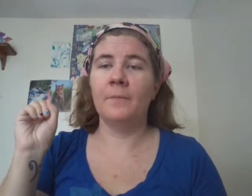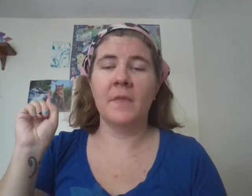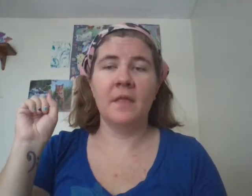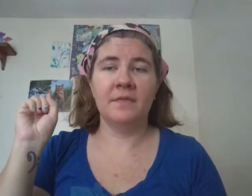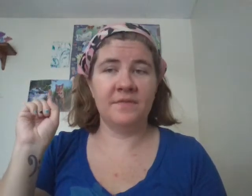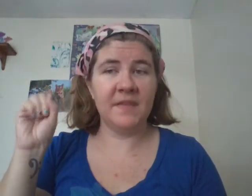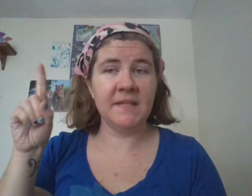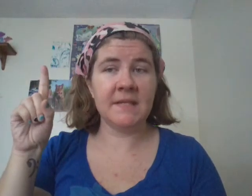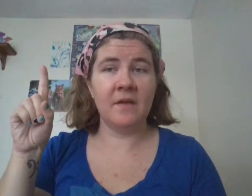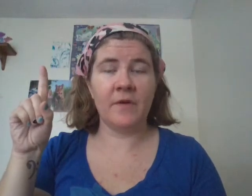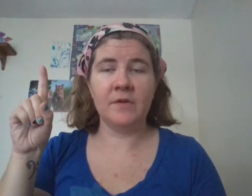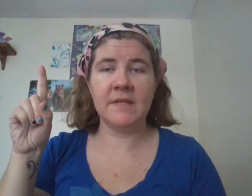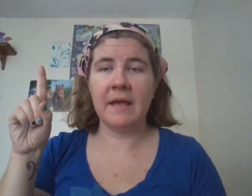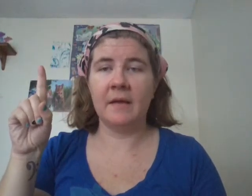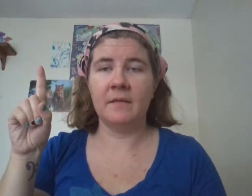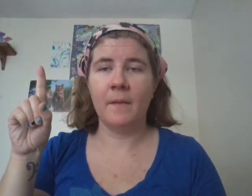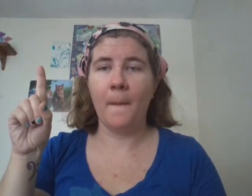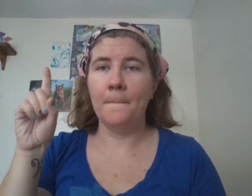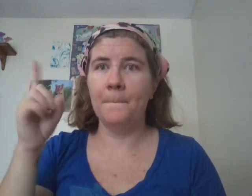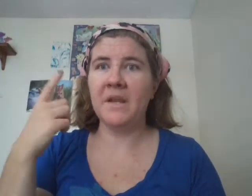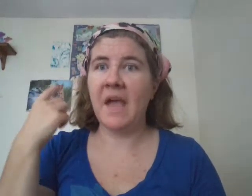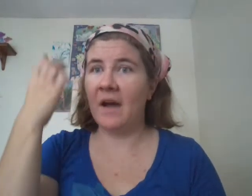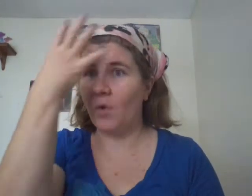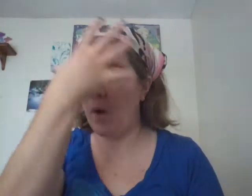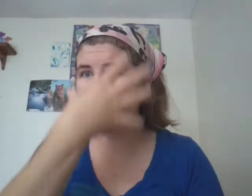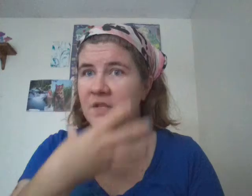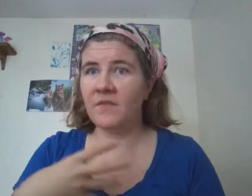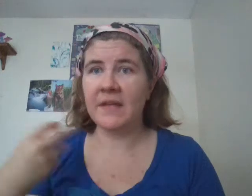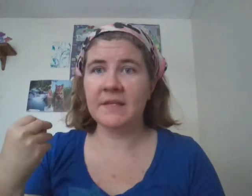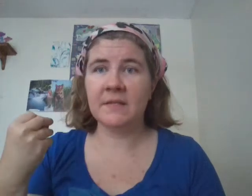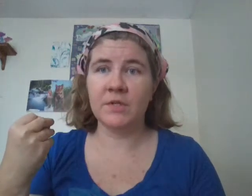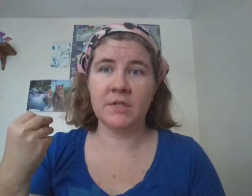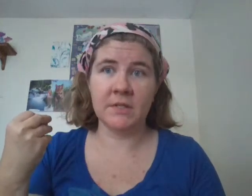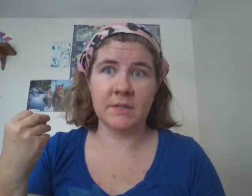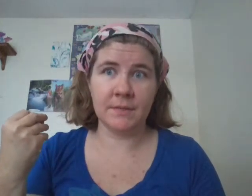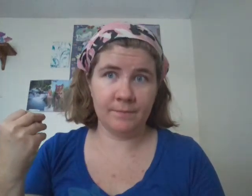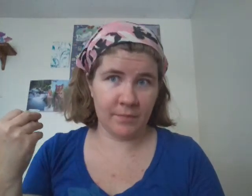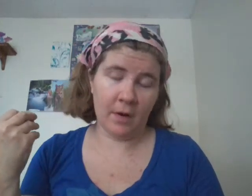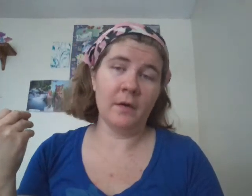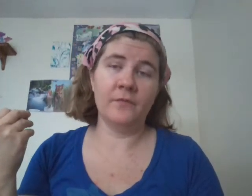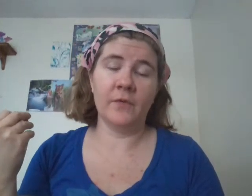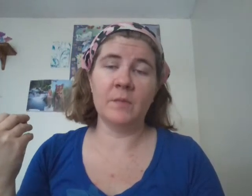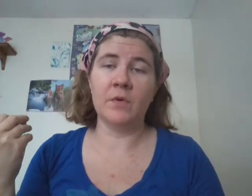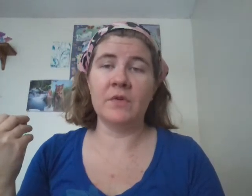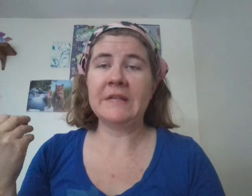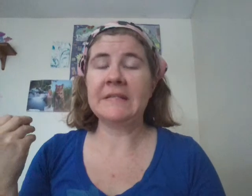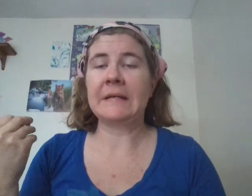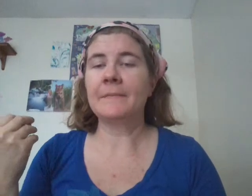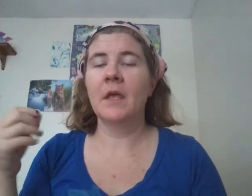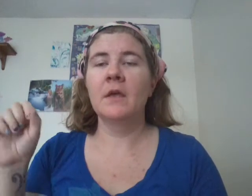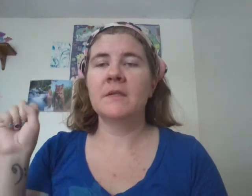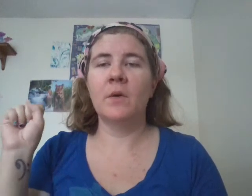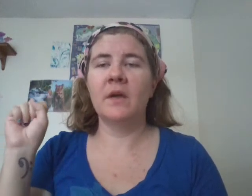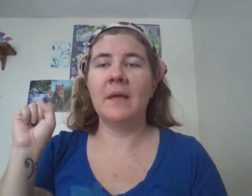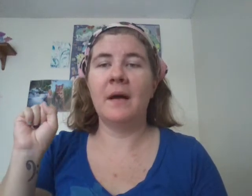Now, this is a sign for understand, but you have to watch the face, which is hard for someone who's autistic. So, it could be,